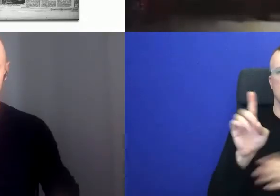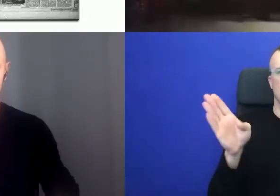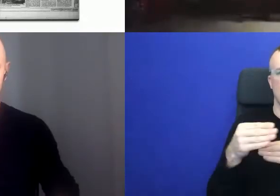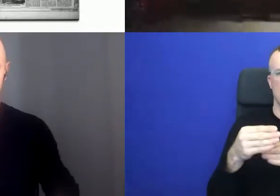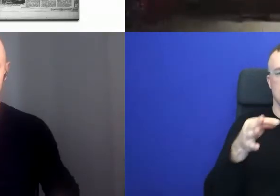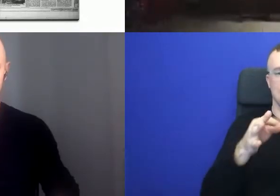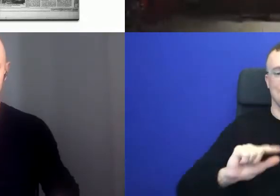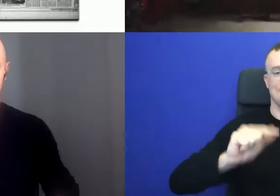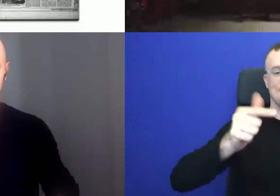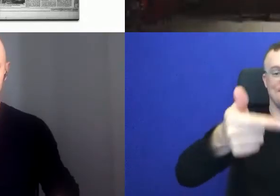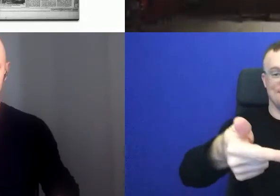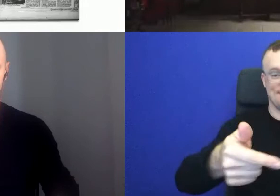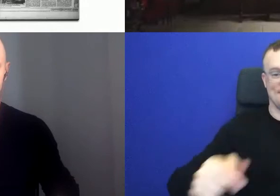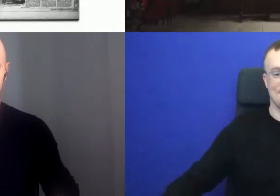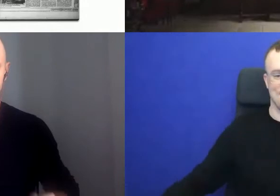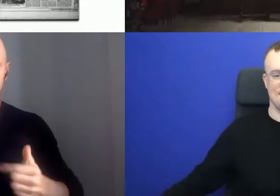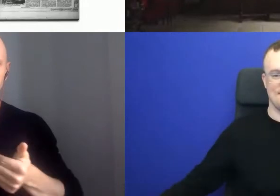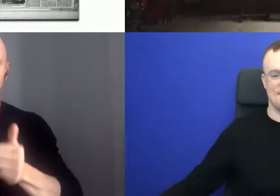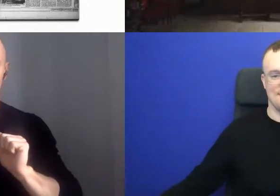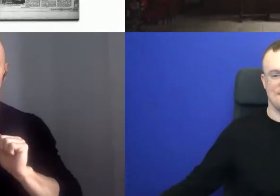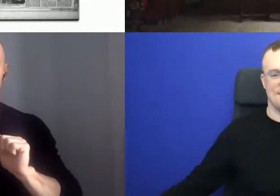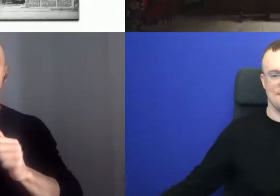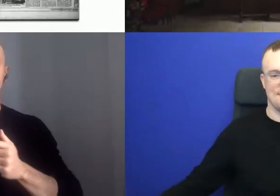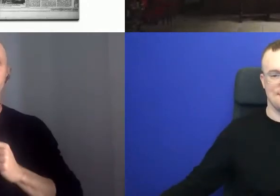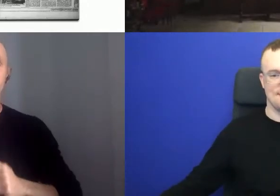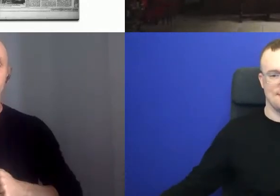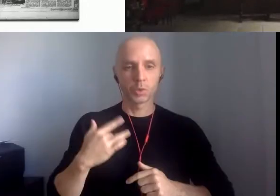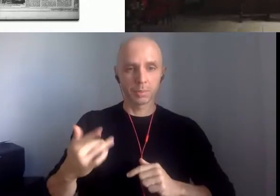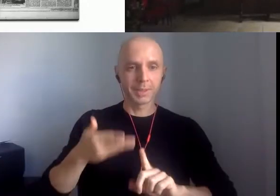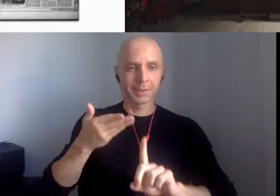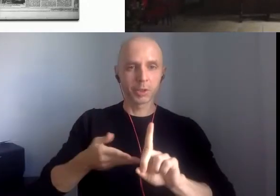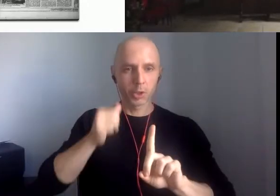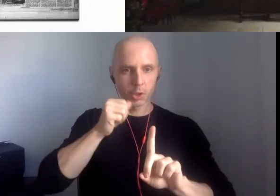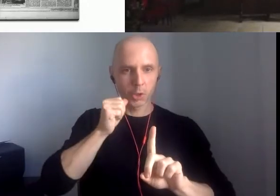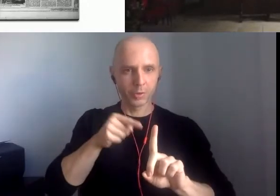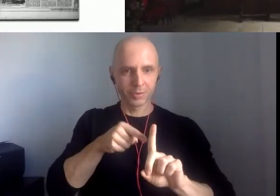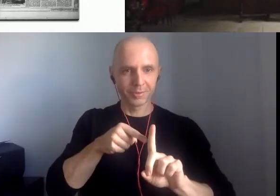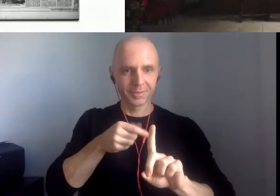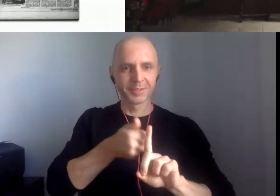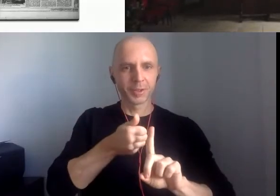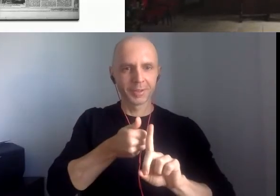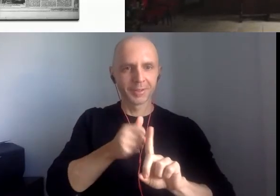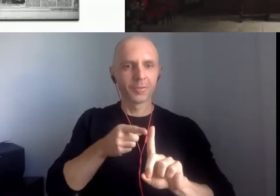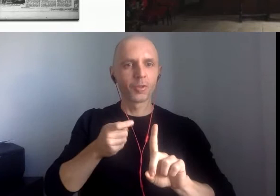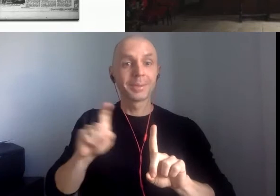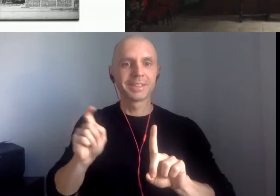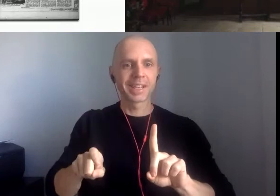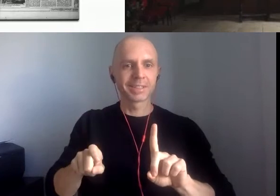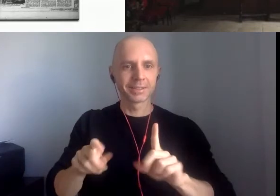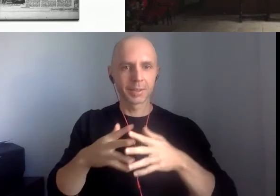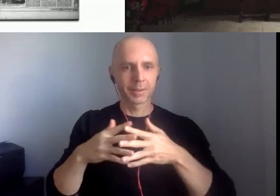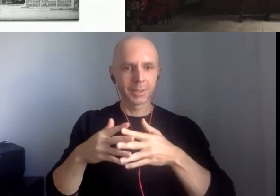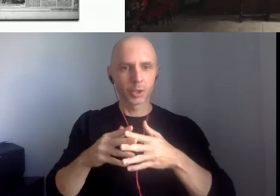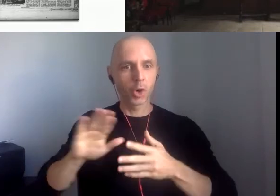I'm afraid, because the girl was called Ivor Lawson. She was a Texan who bought the castle with her British husband, Reginald